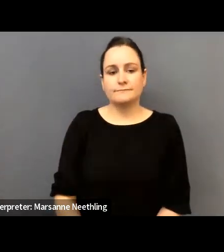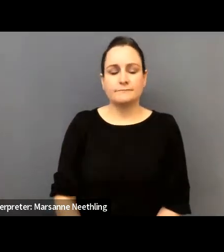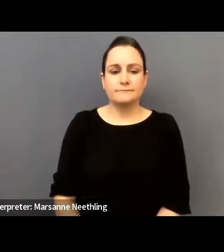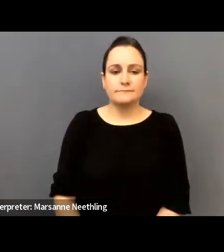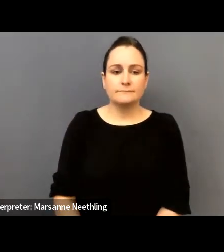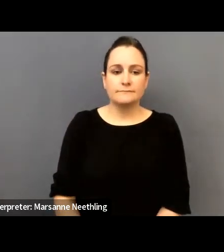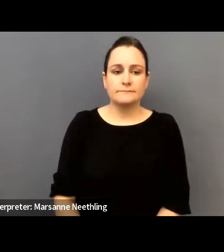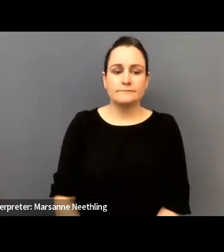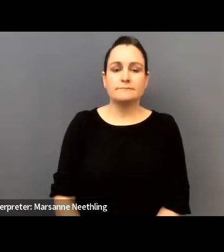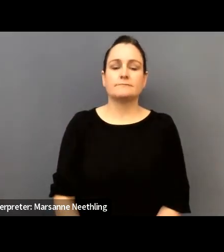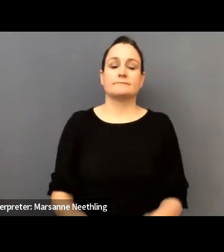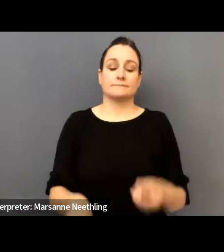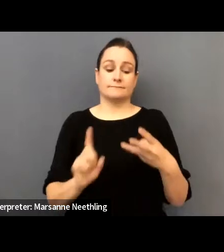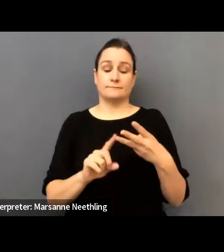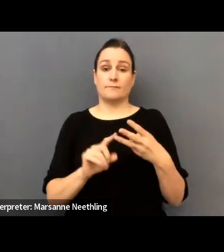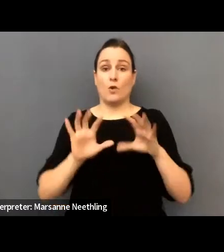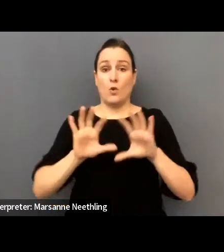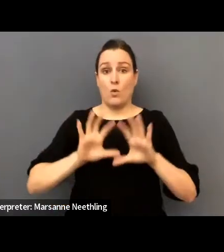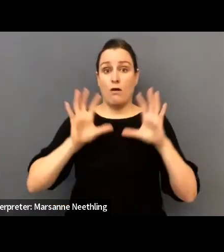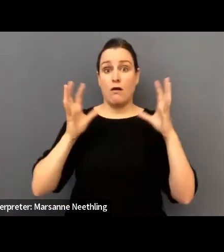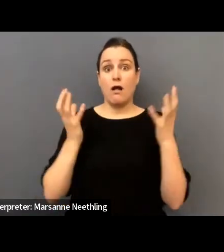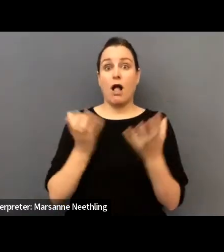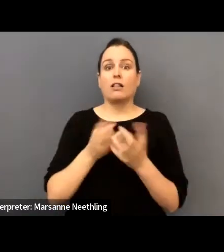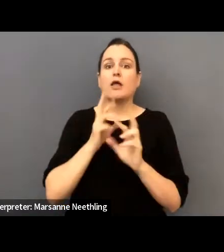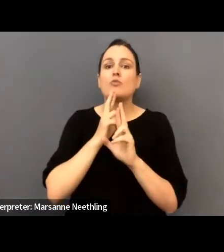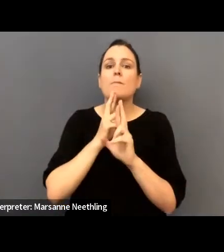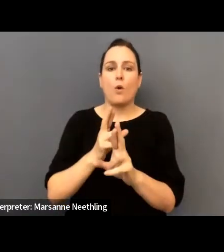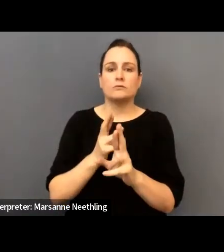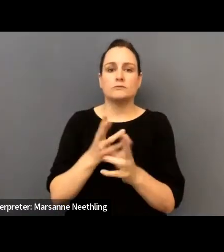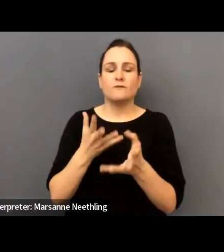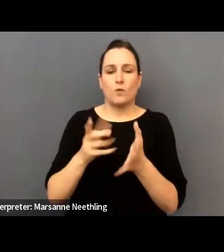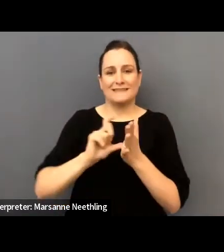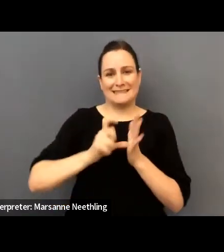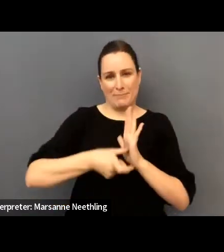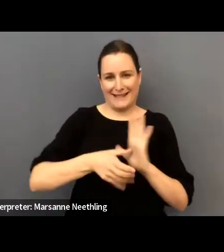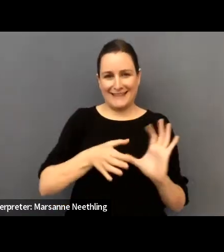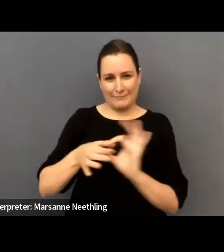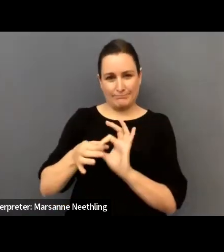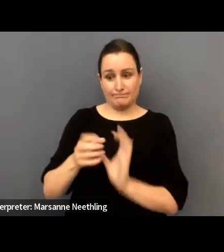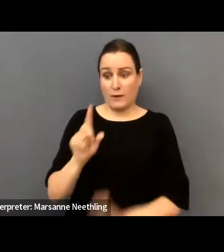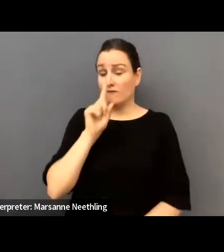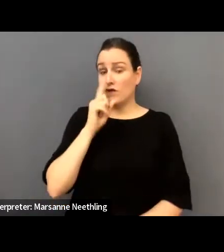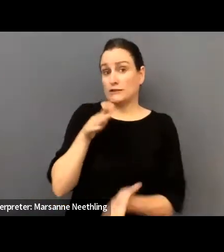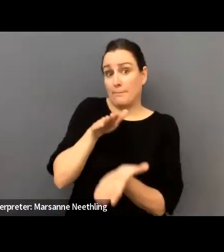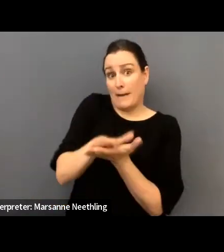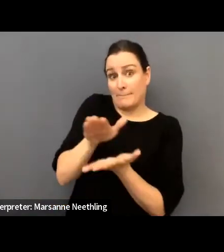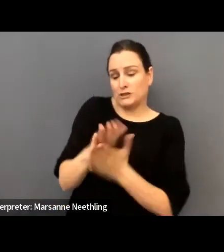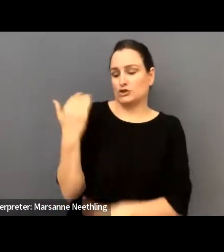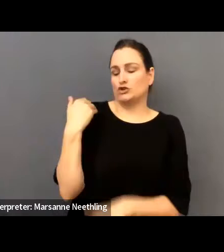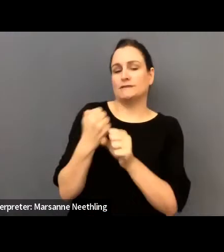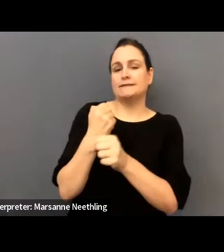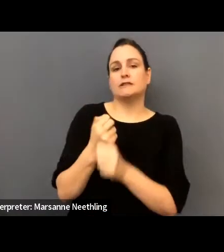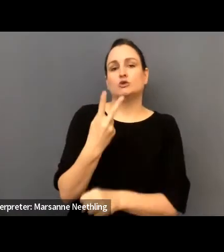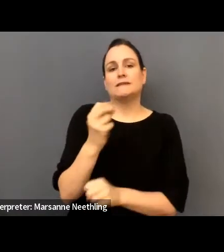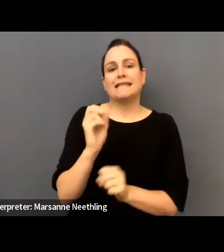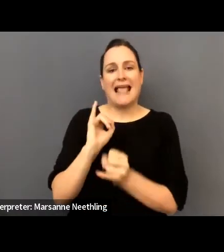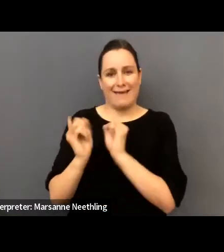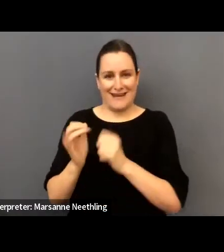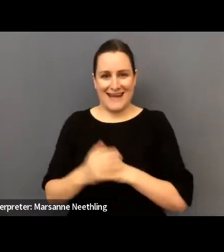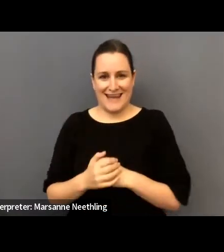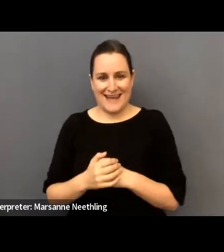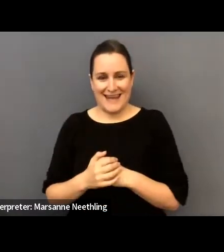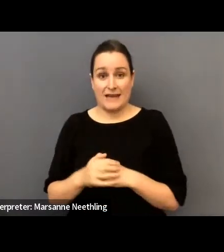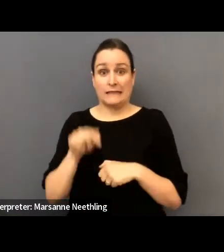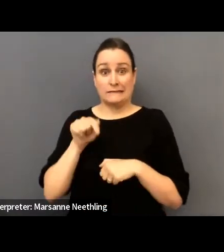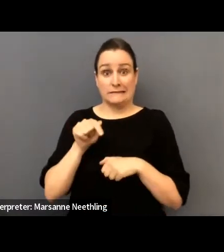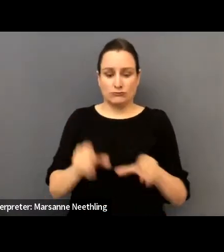World Report on Disability that was published for the first time in 2011. And right at the beginning of that report, the